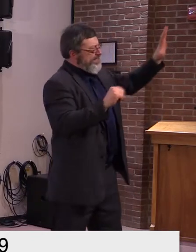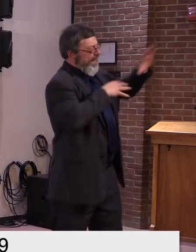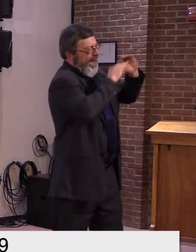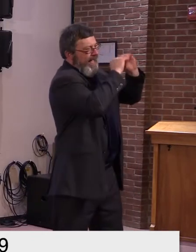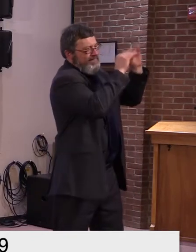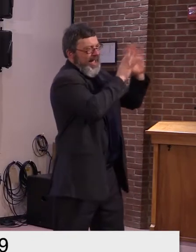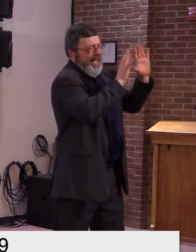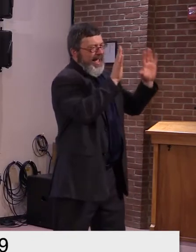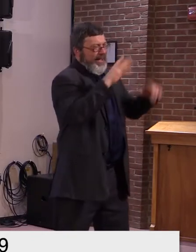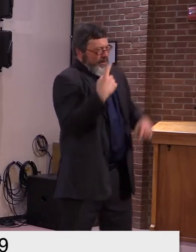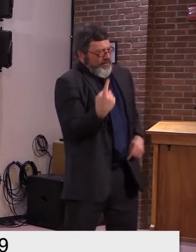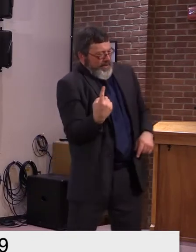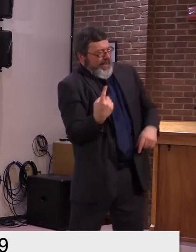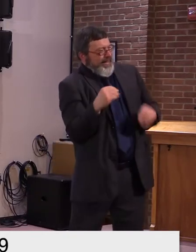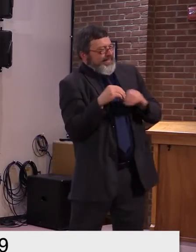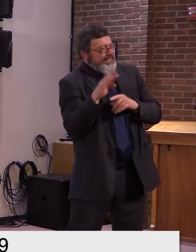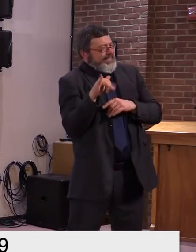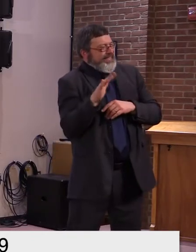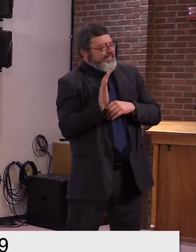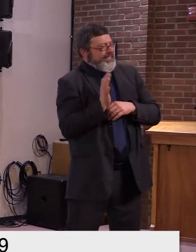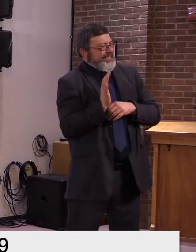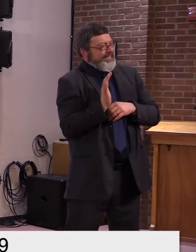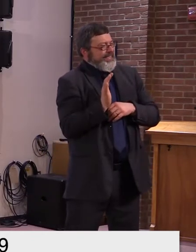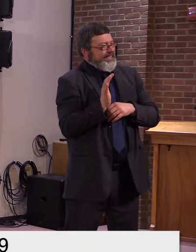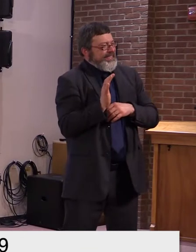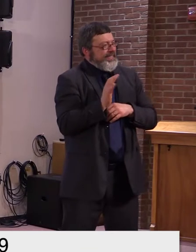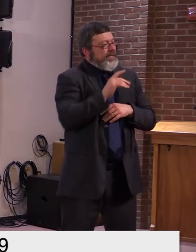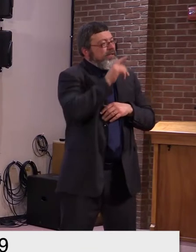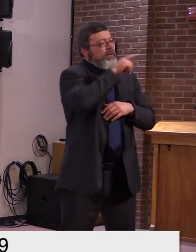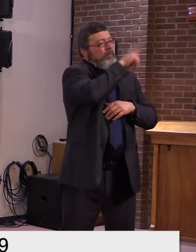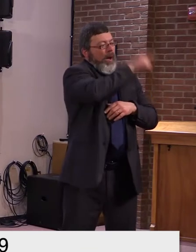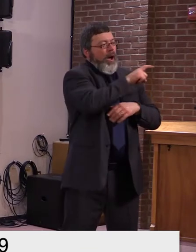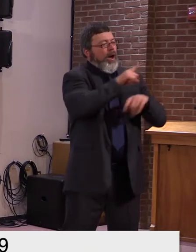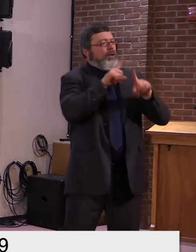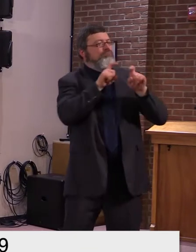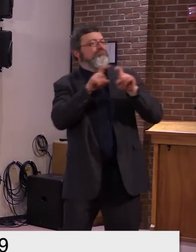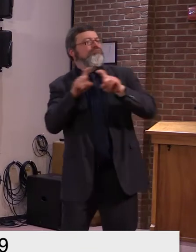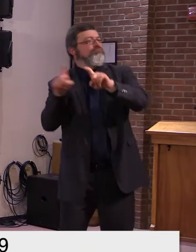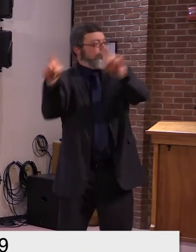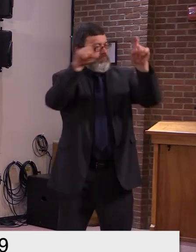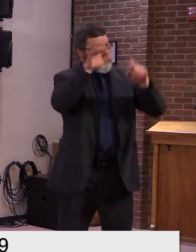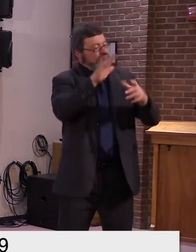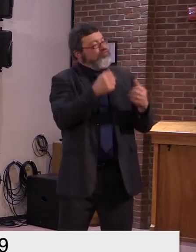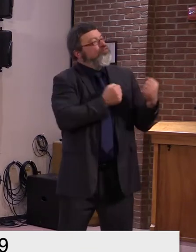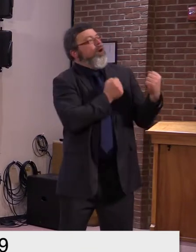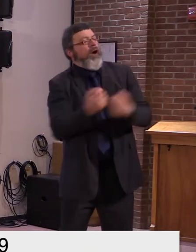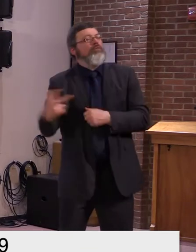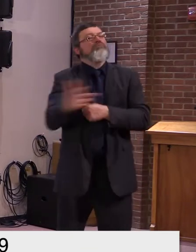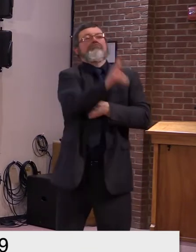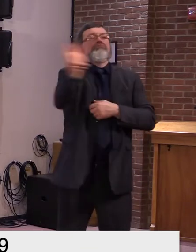a survey by driving around and actually getting the real data. And we've successfully